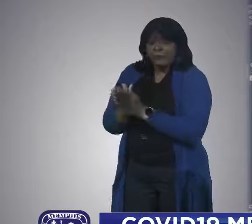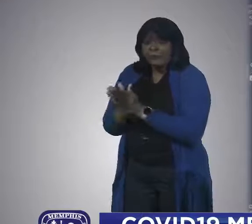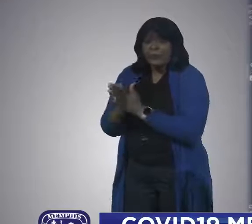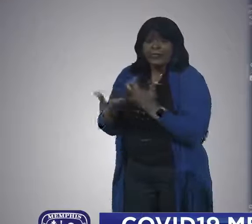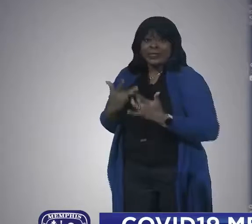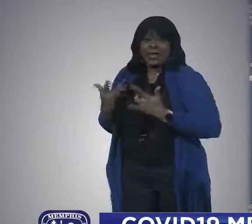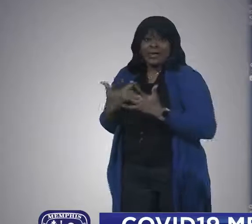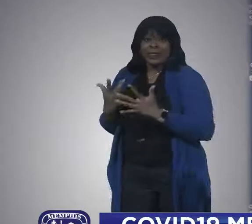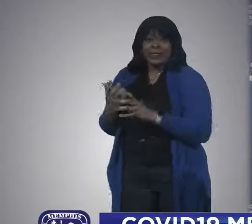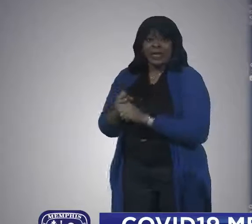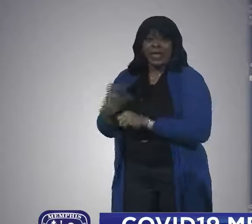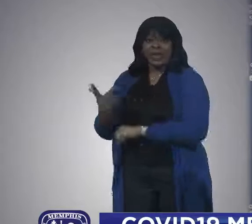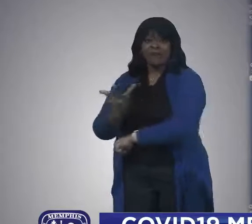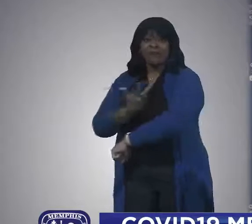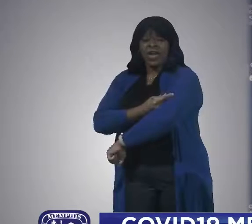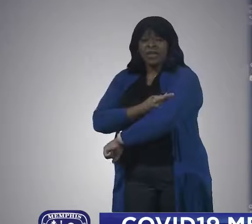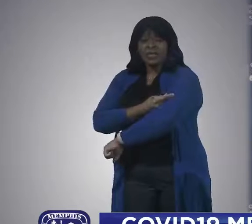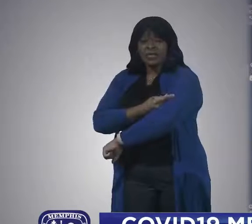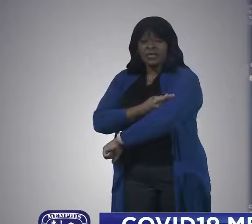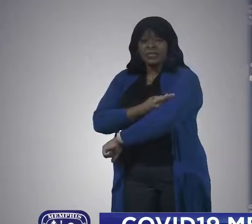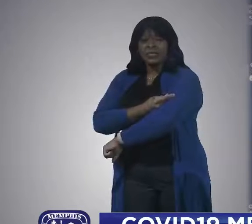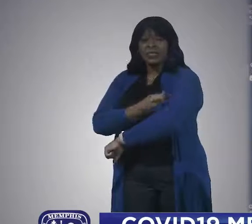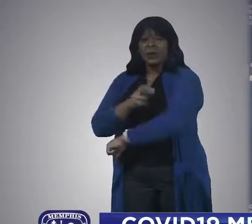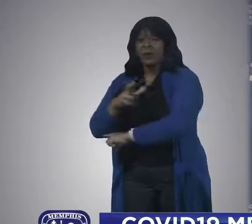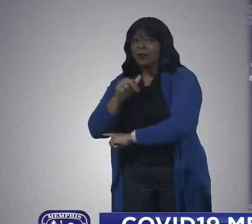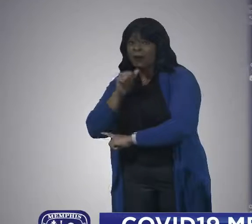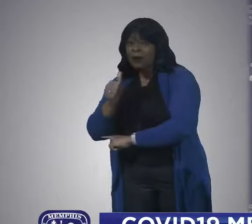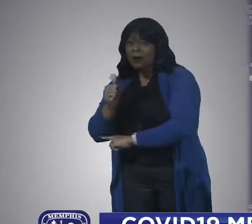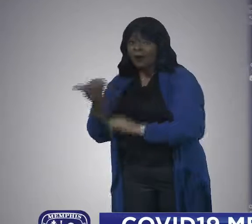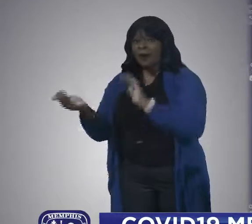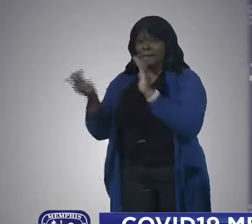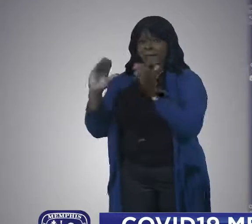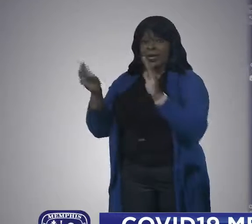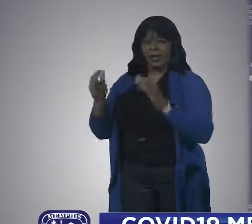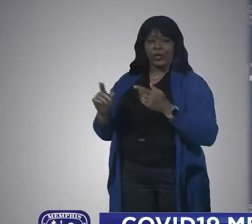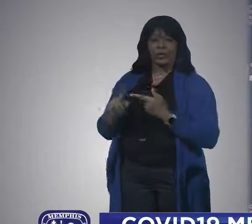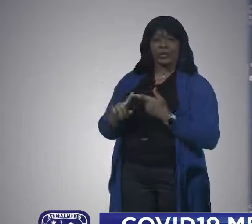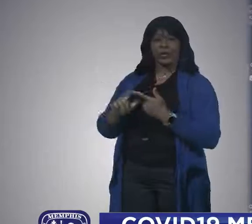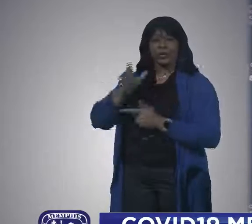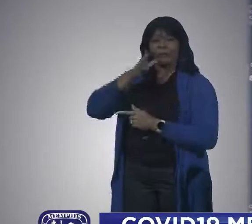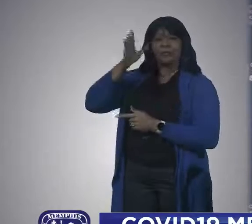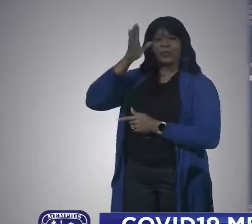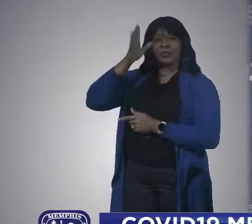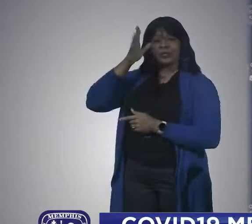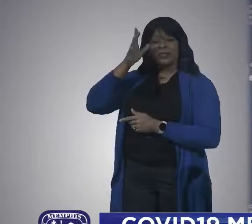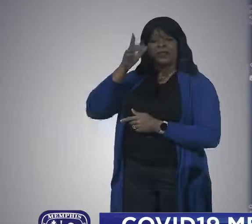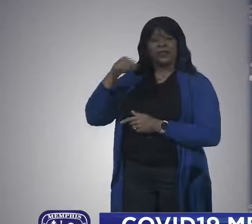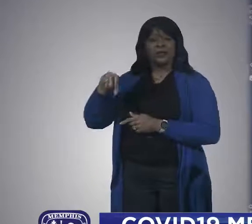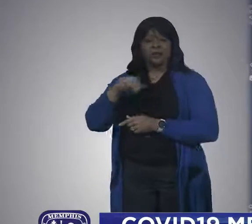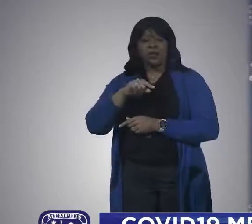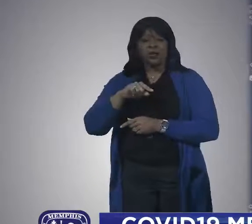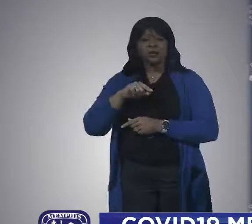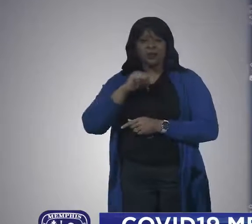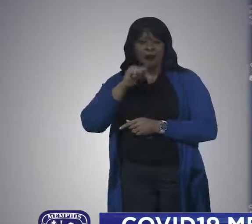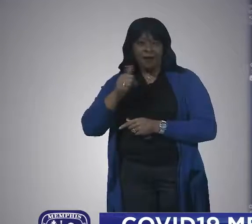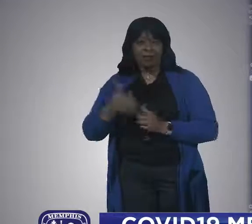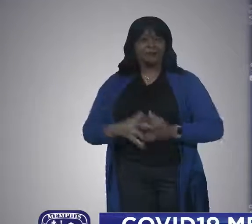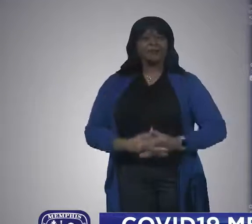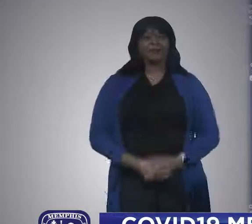enthusiastic to get their children vaccinated compared to parents of the older kids?